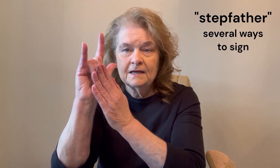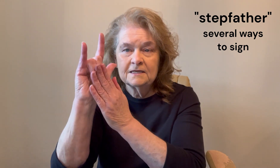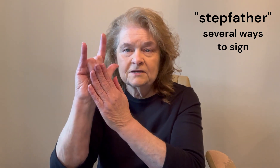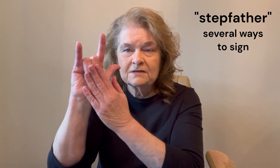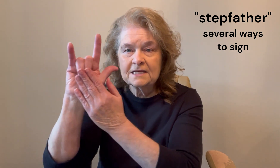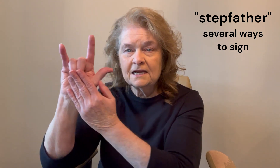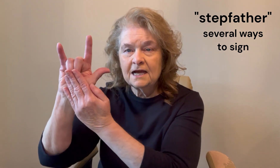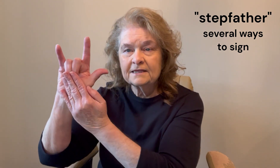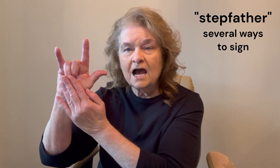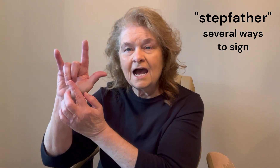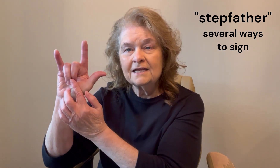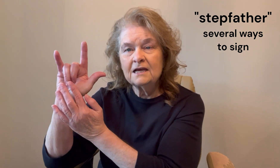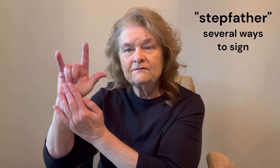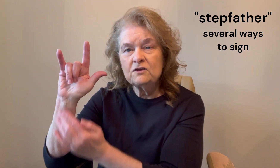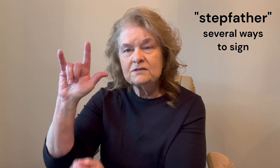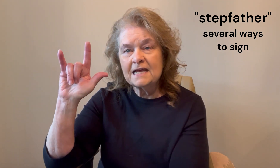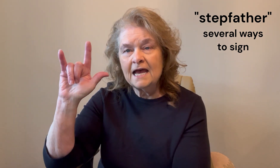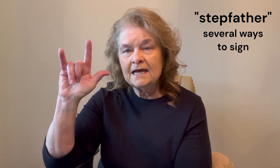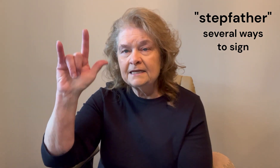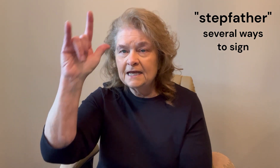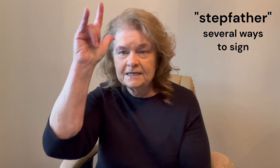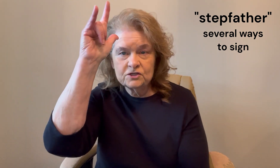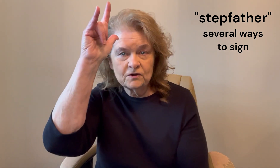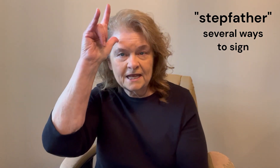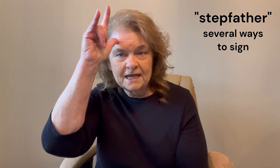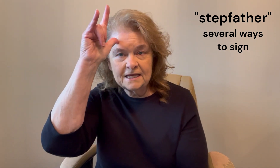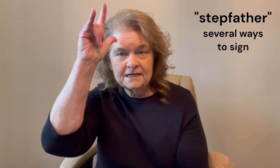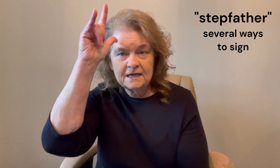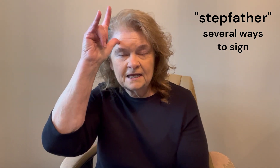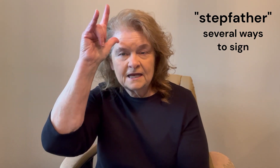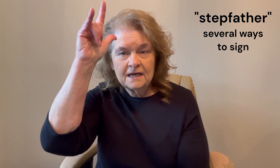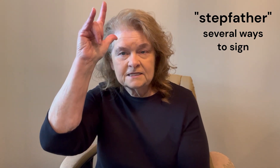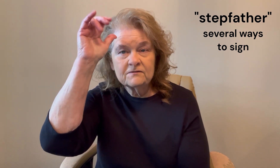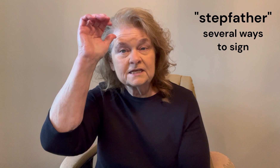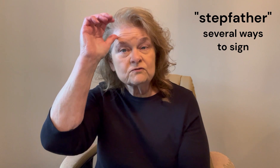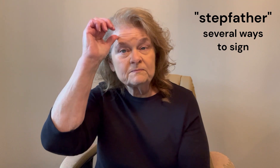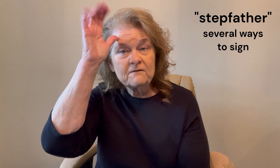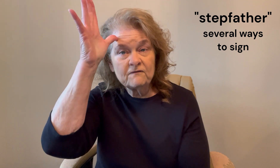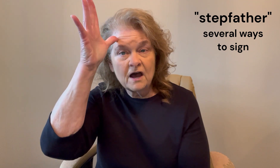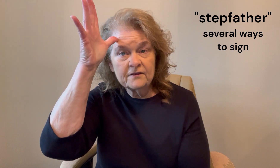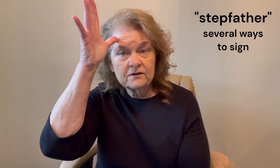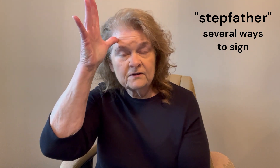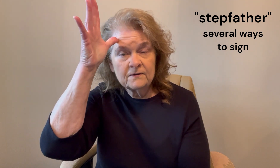So it's kind of like the I love you sign at your head. So this would be father.